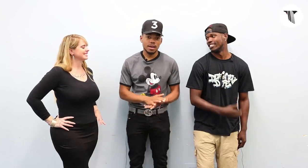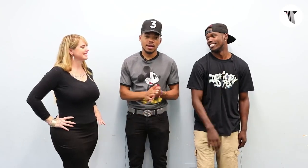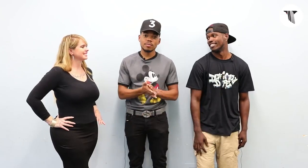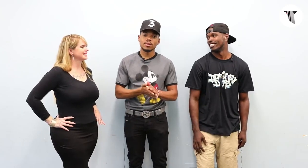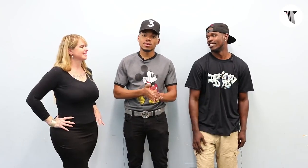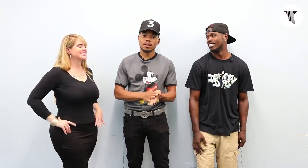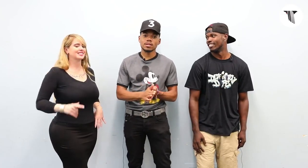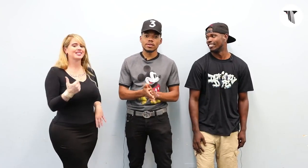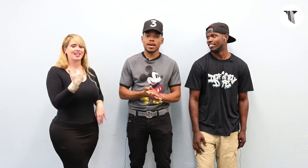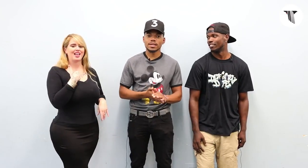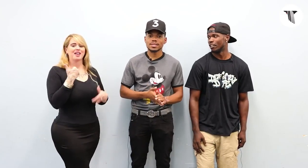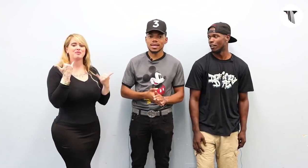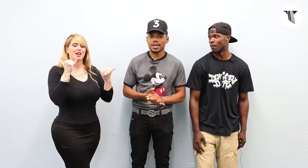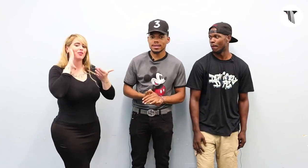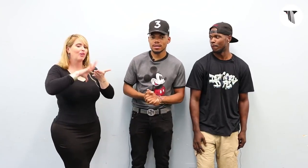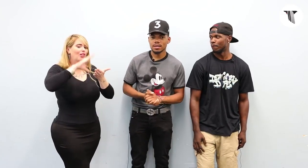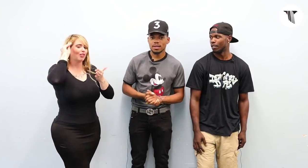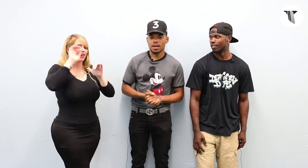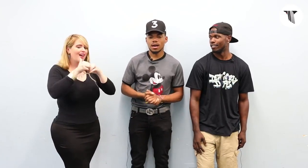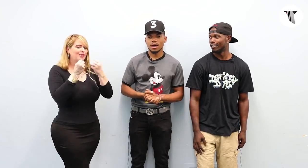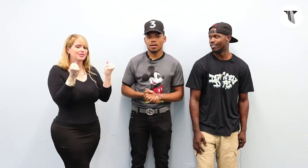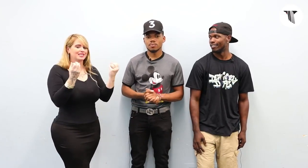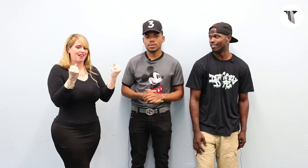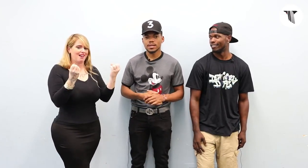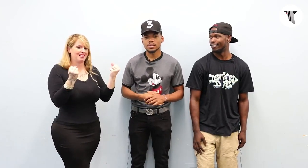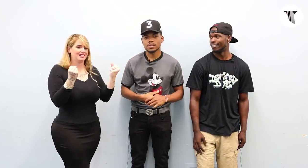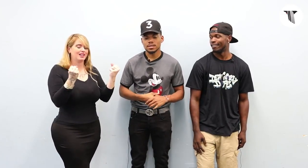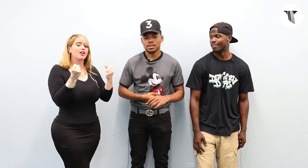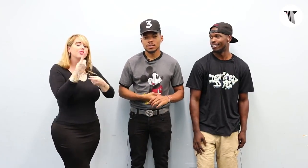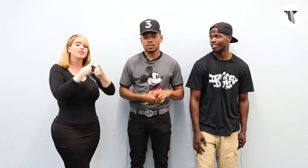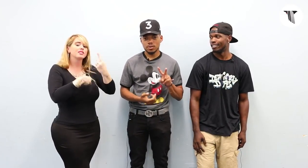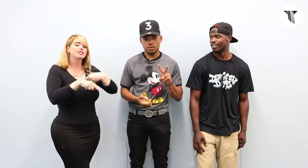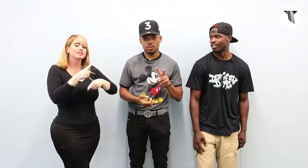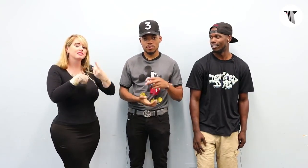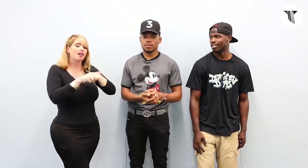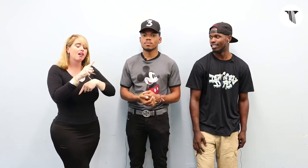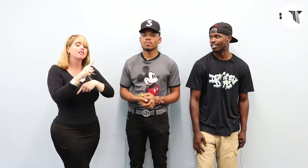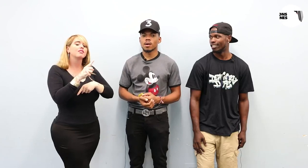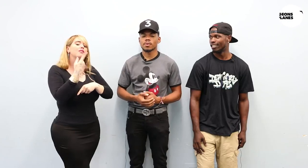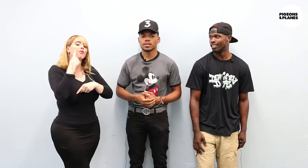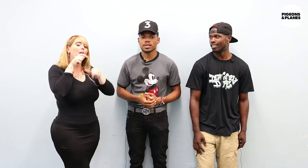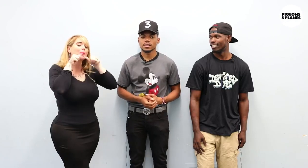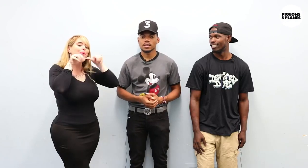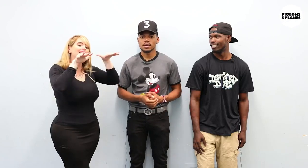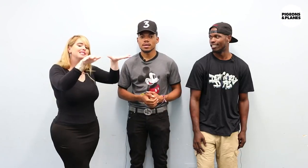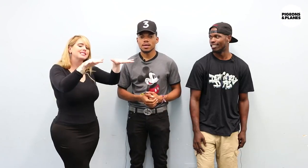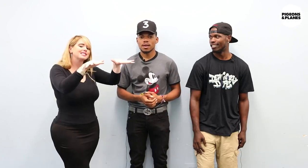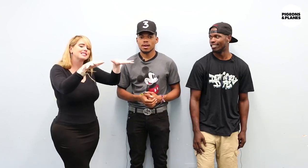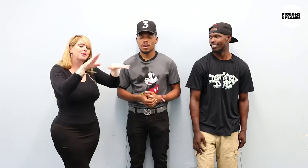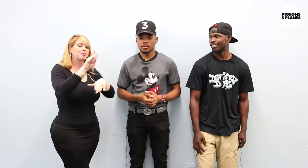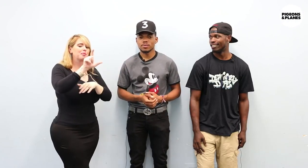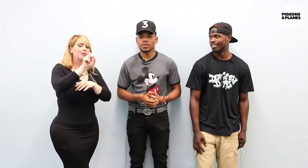And I'm going to learn how to sign blessings too from my project coloring book.